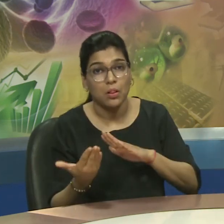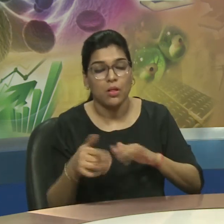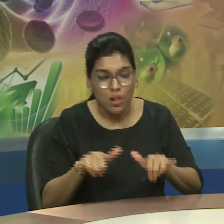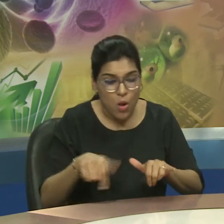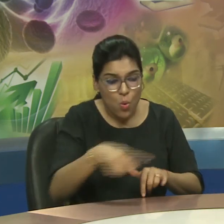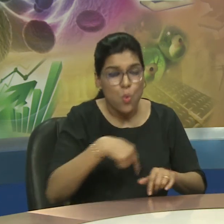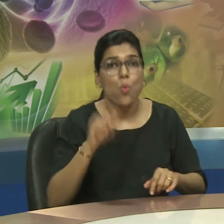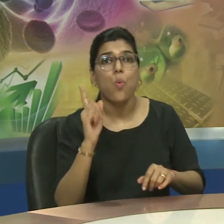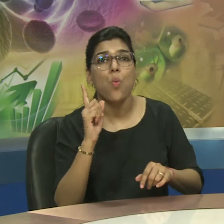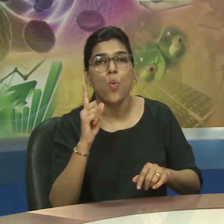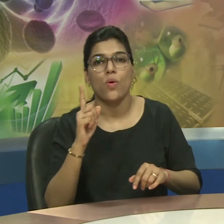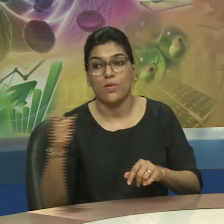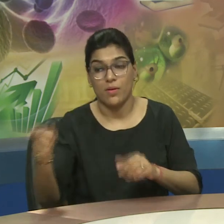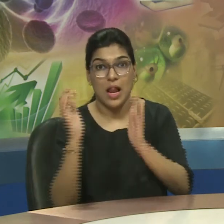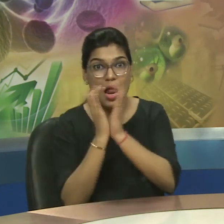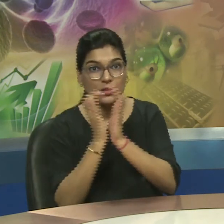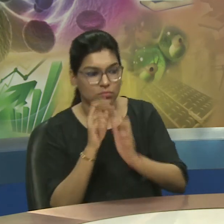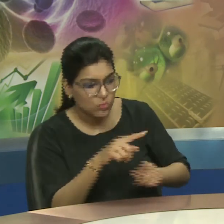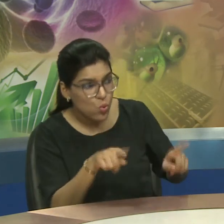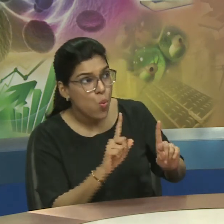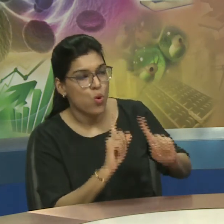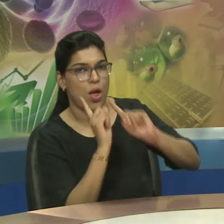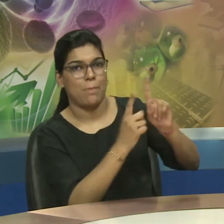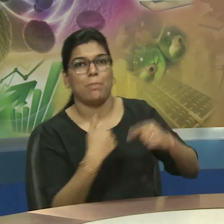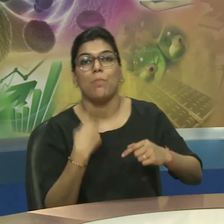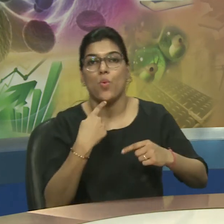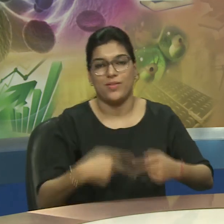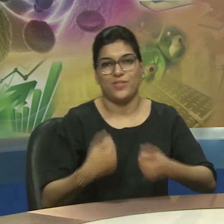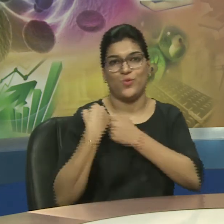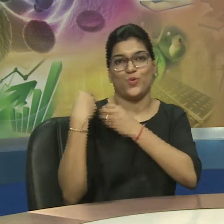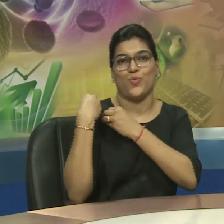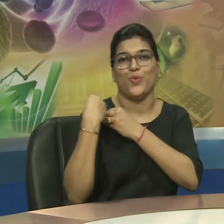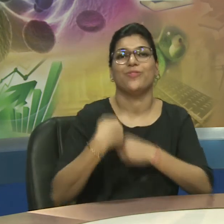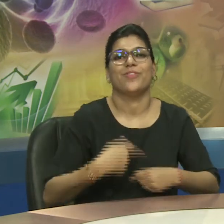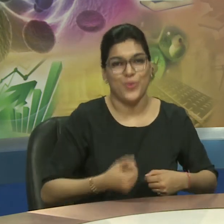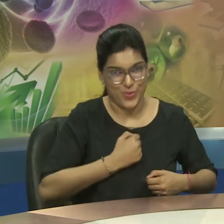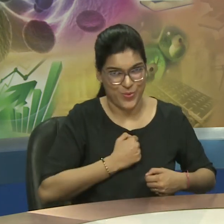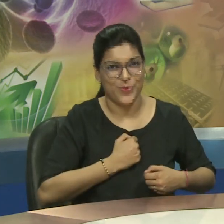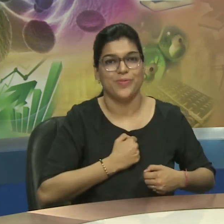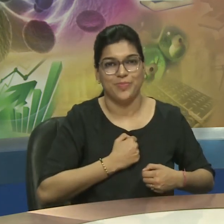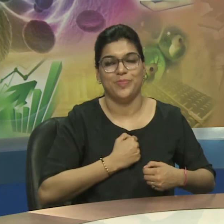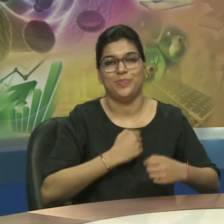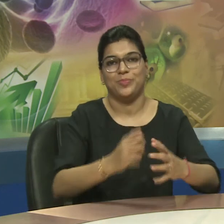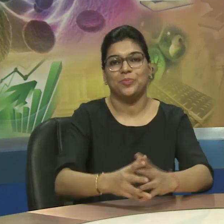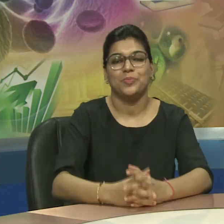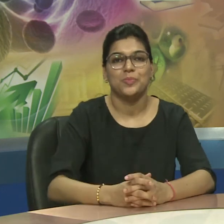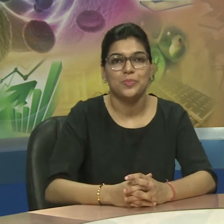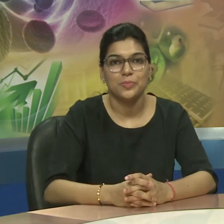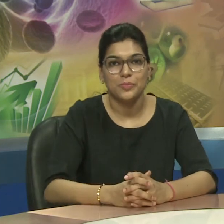pecuniary interest in the subject matter of the insurance. It means that if there is a loss due to damage of